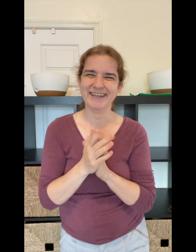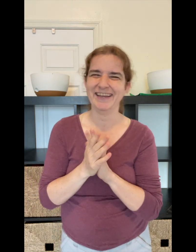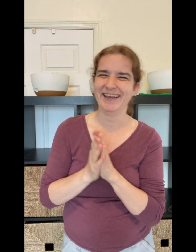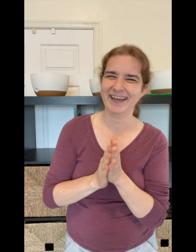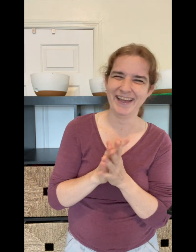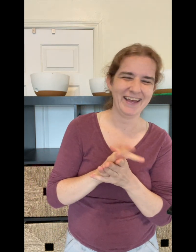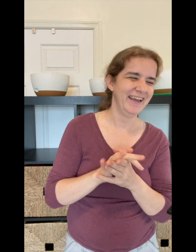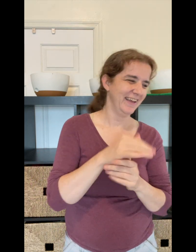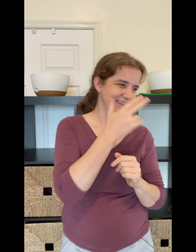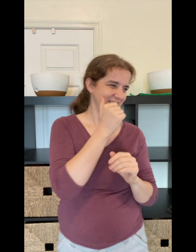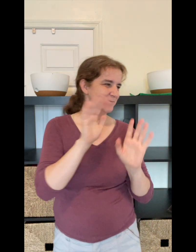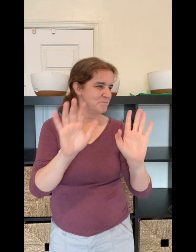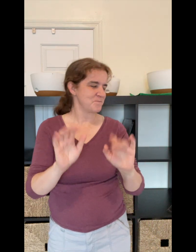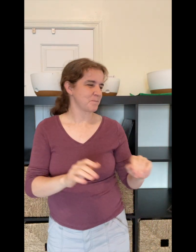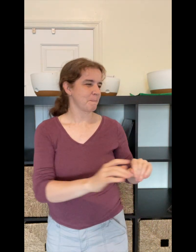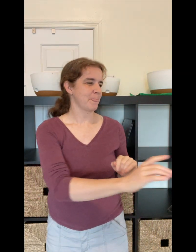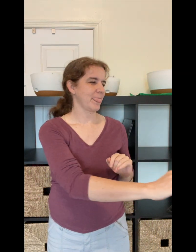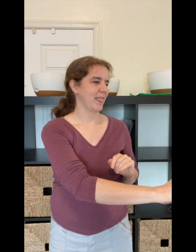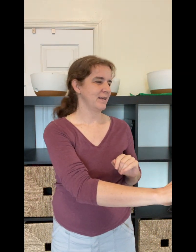website. Yay! That's funny. Okay.